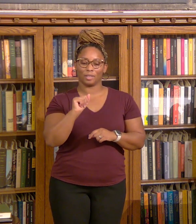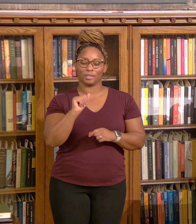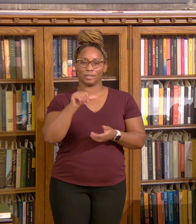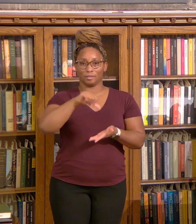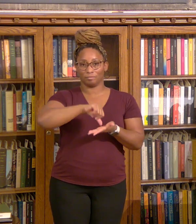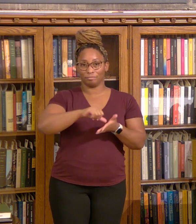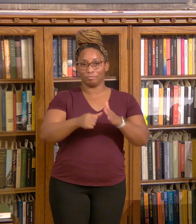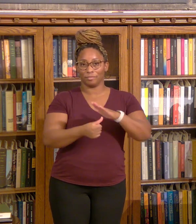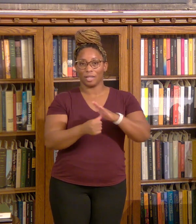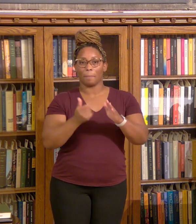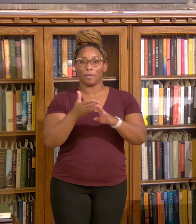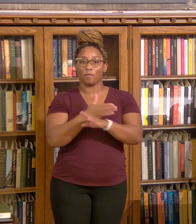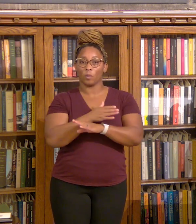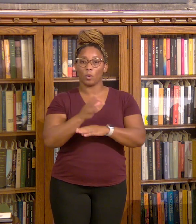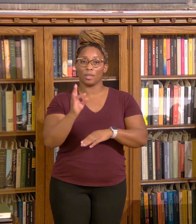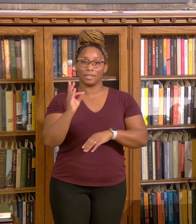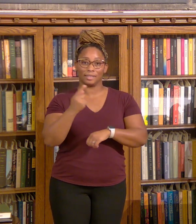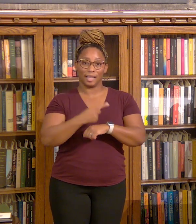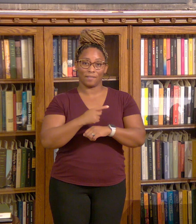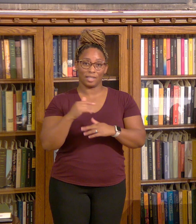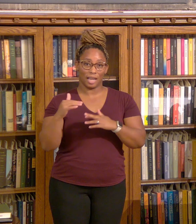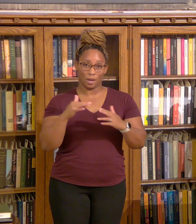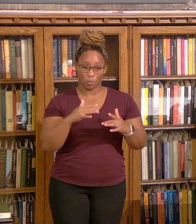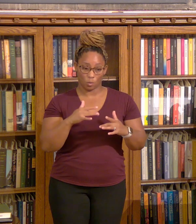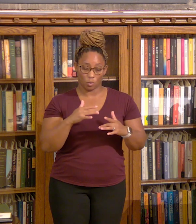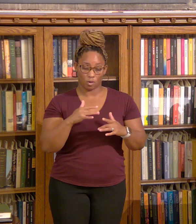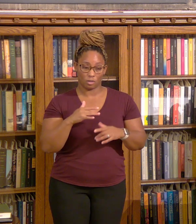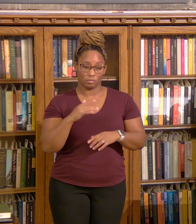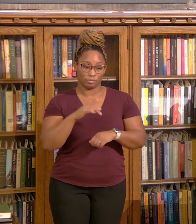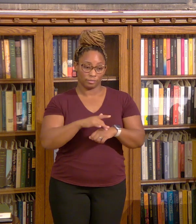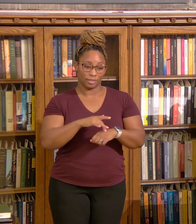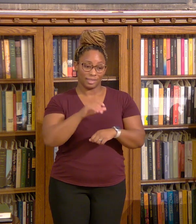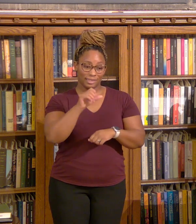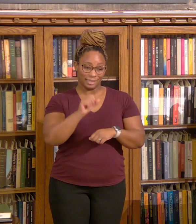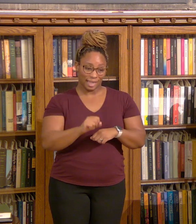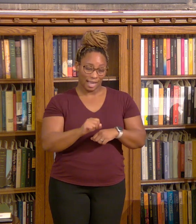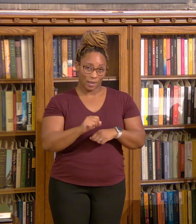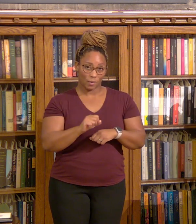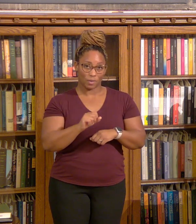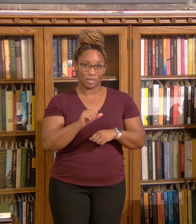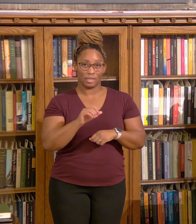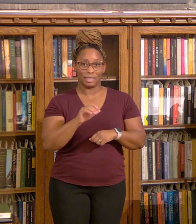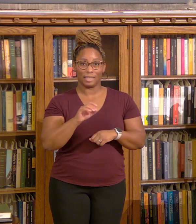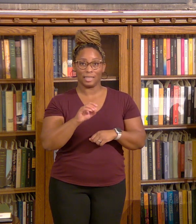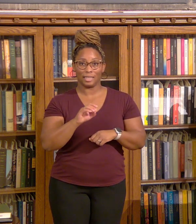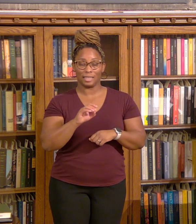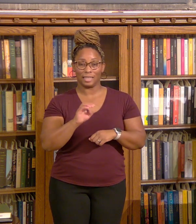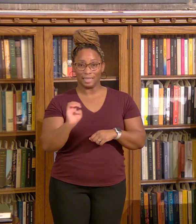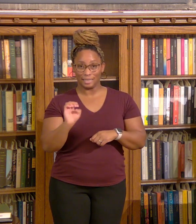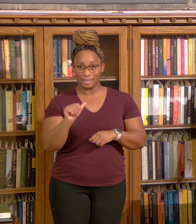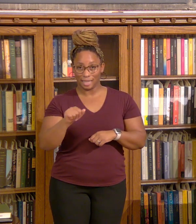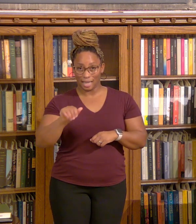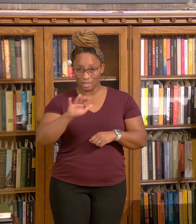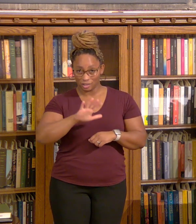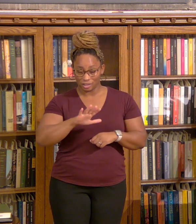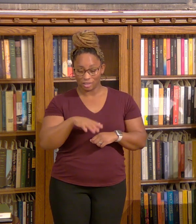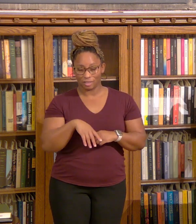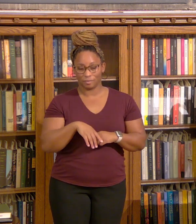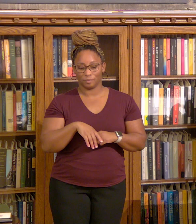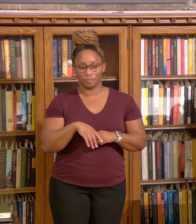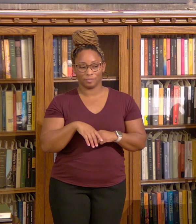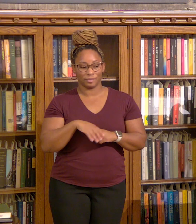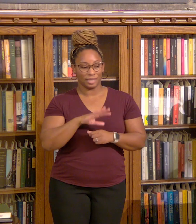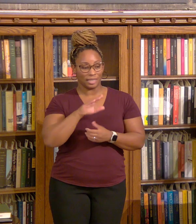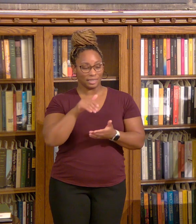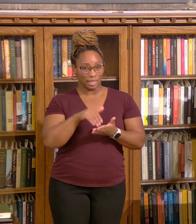before the 7-Day War to South and Southeast Asia New Zealand Central